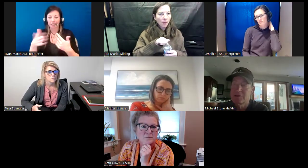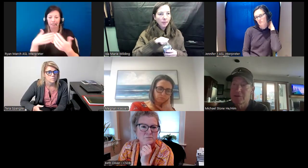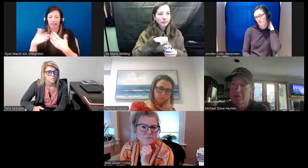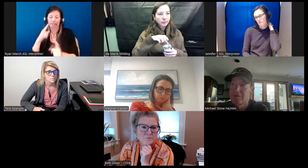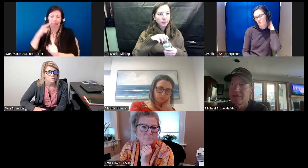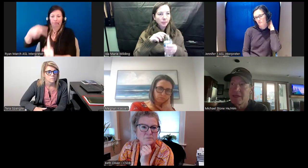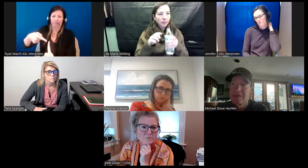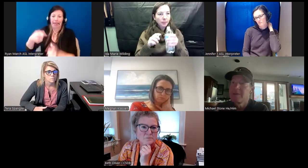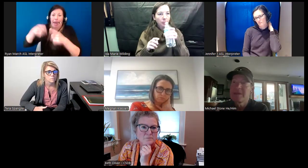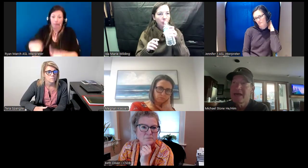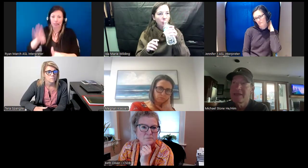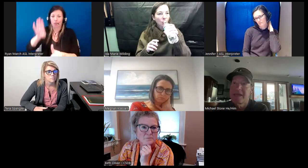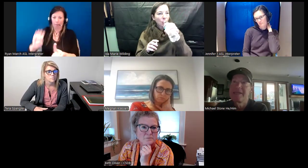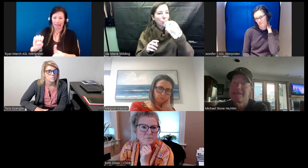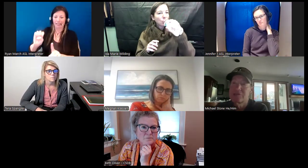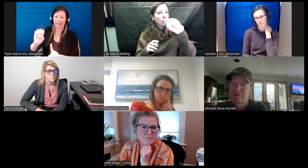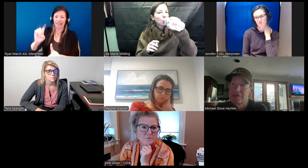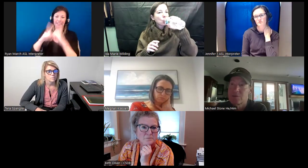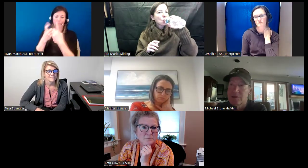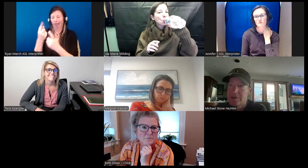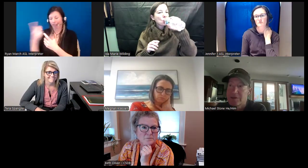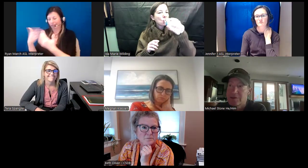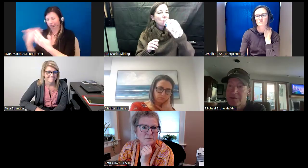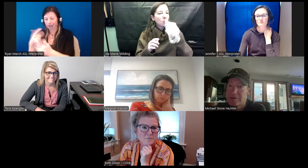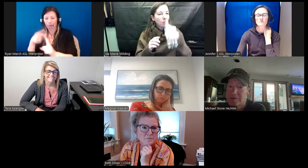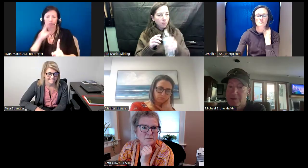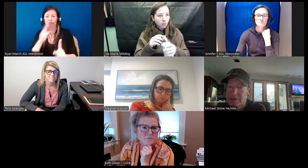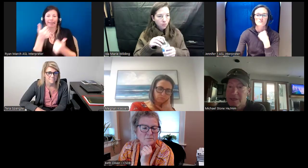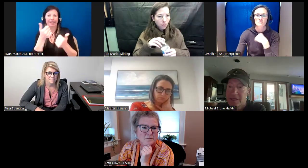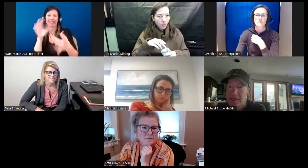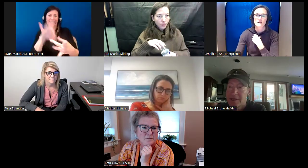be District 11. Being tied to any district is really